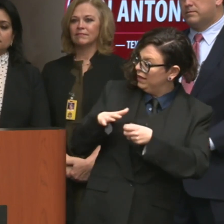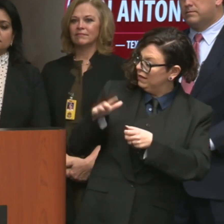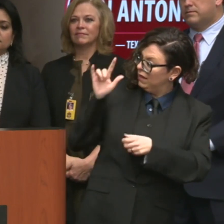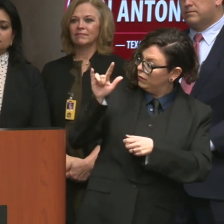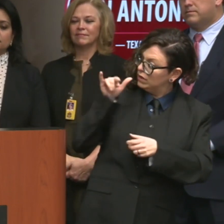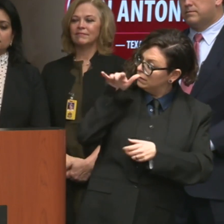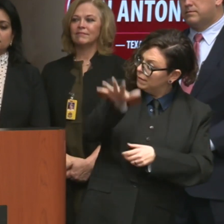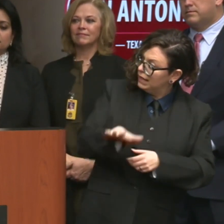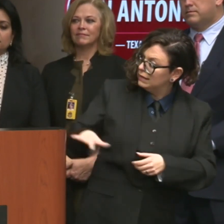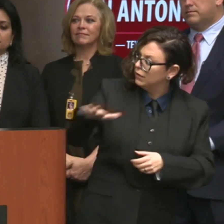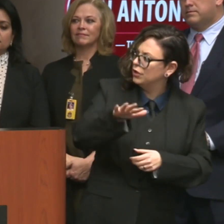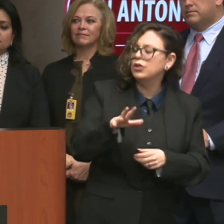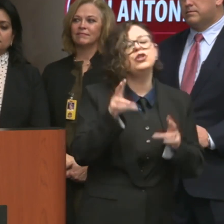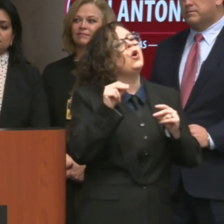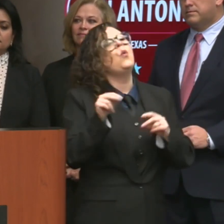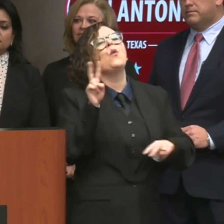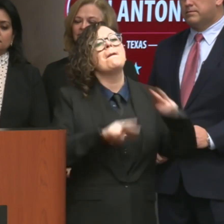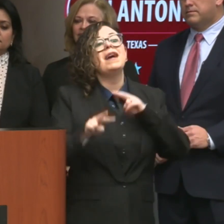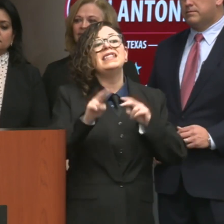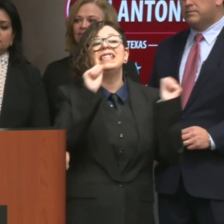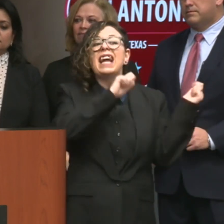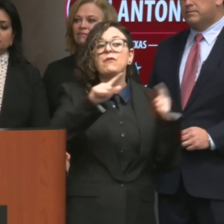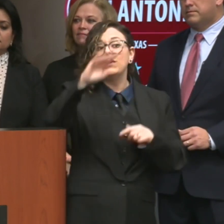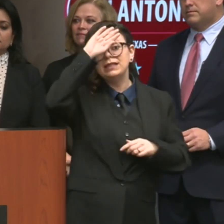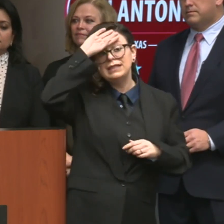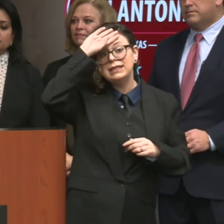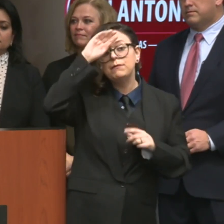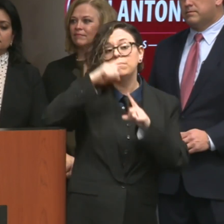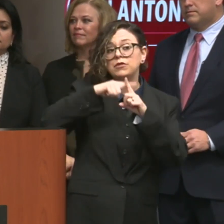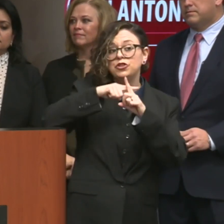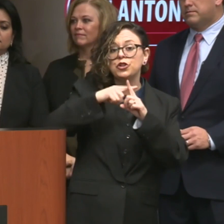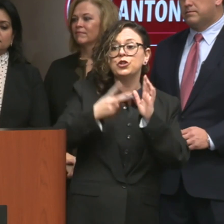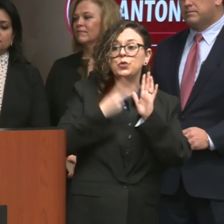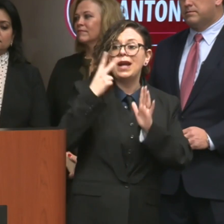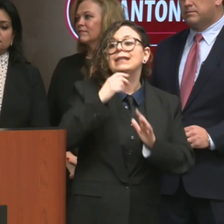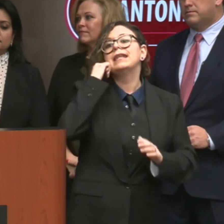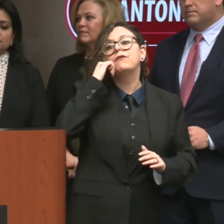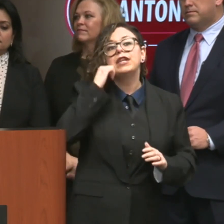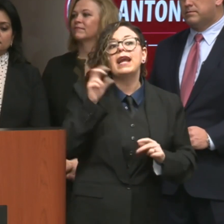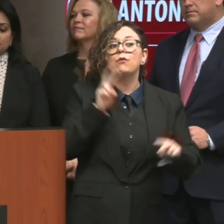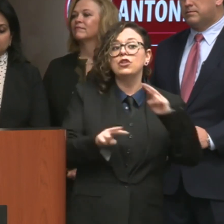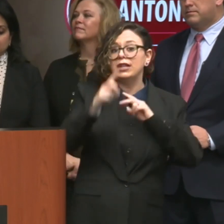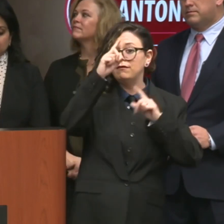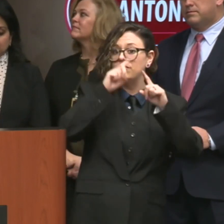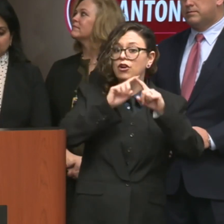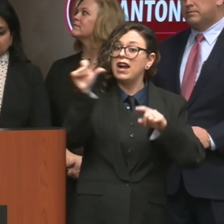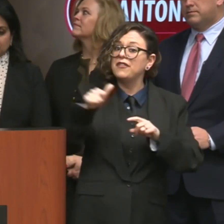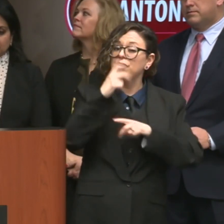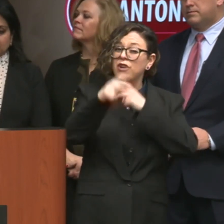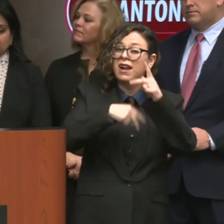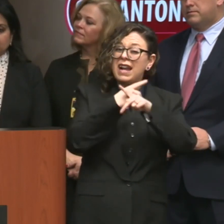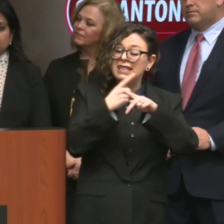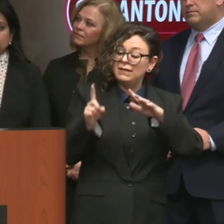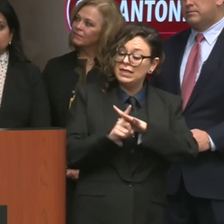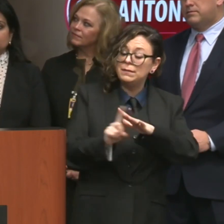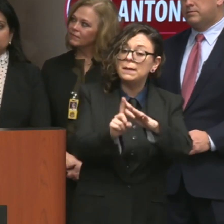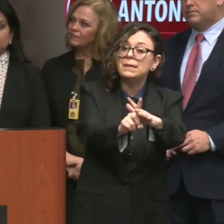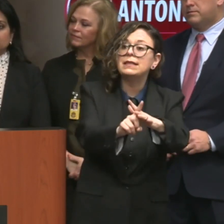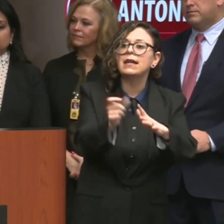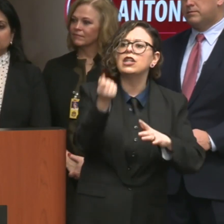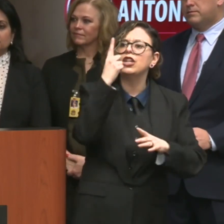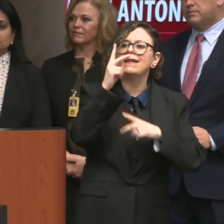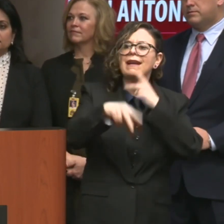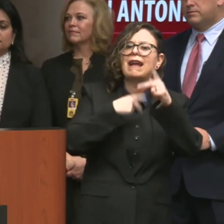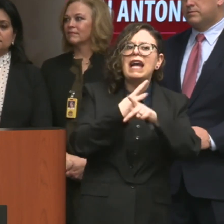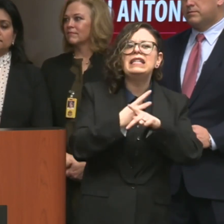mentioned, we're monitoring everyone's temperature twice a day and we're looking for symptoms. And this virus is known to mainly be spread through small